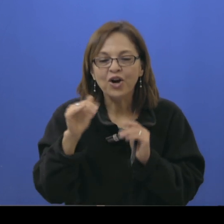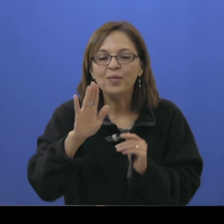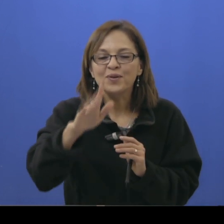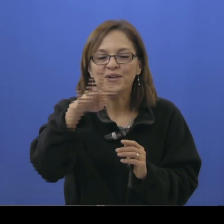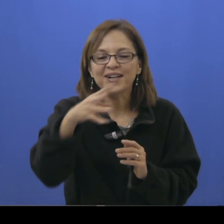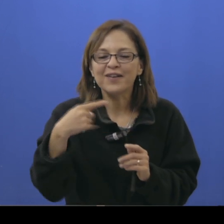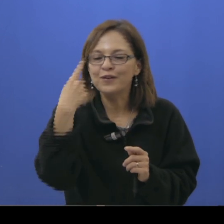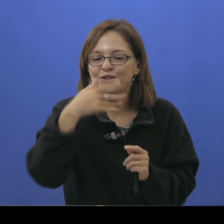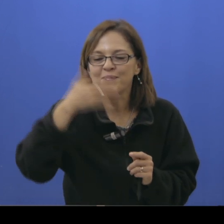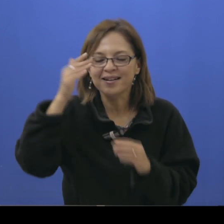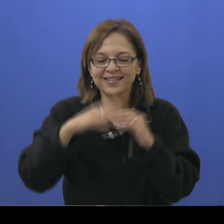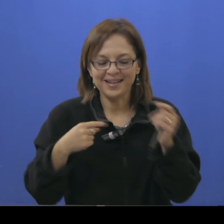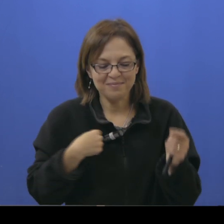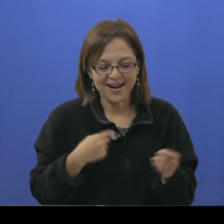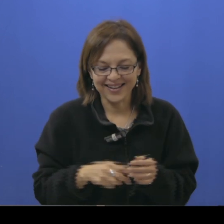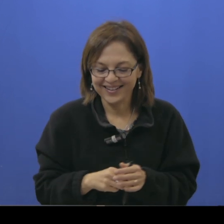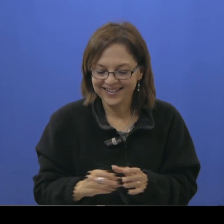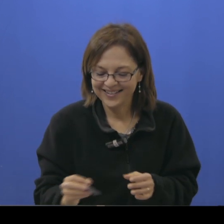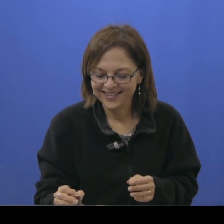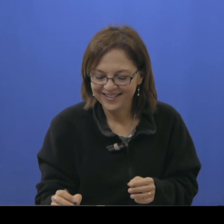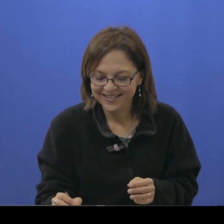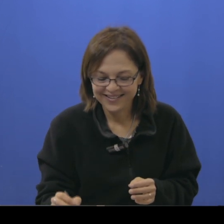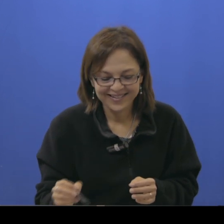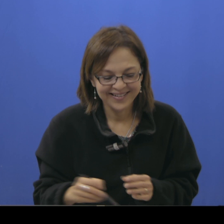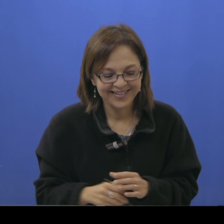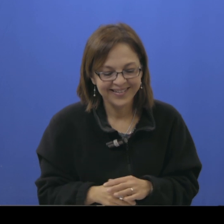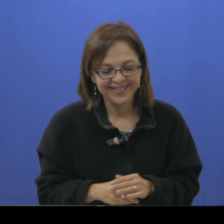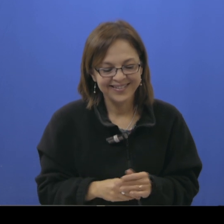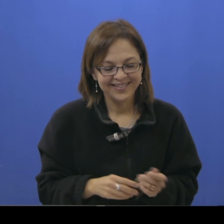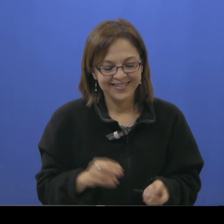I hope your graph looks better than mine.